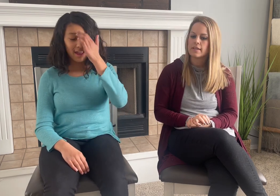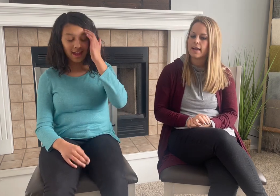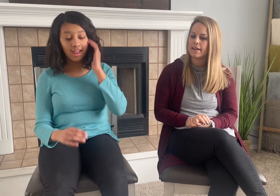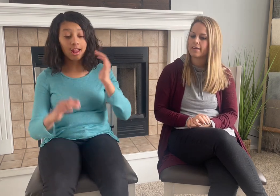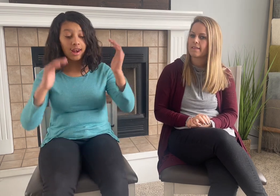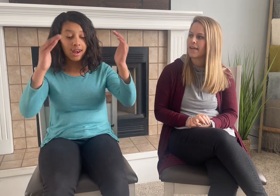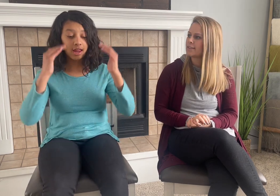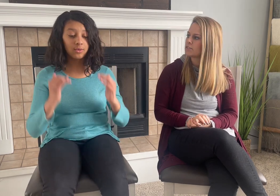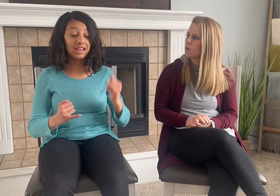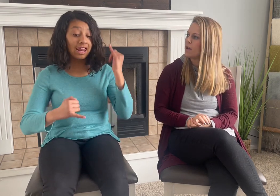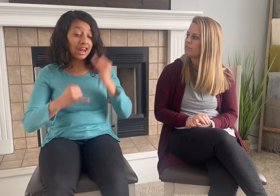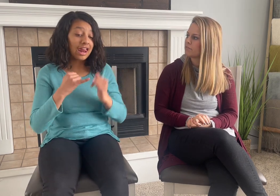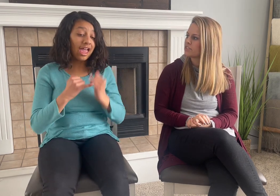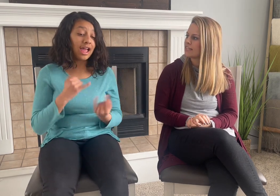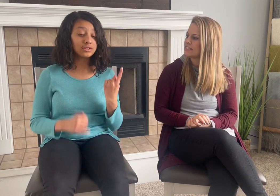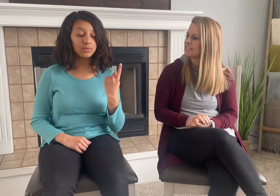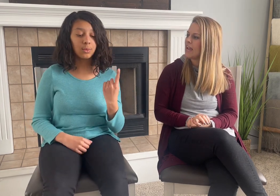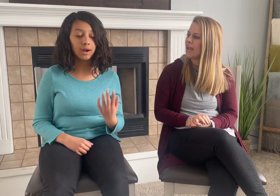And our last one for today.